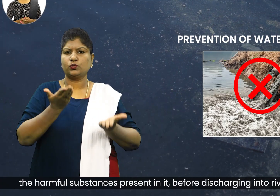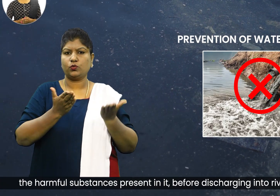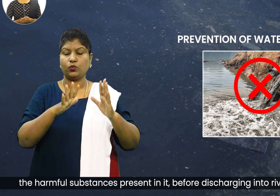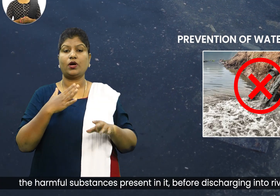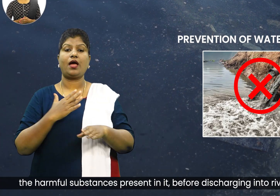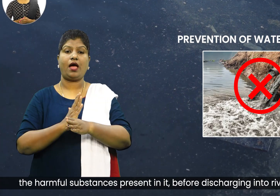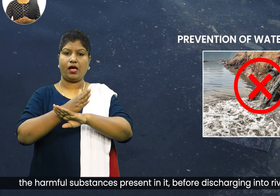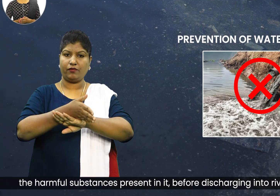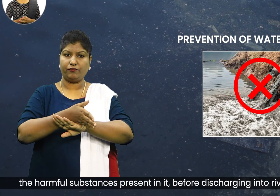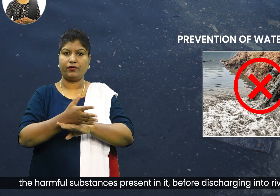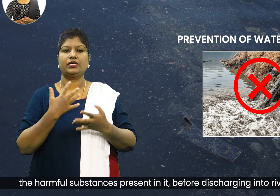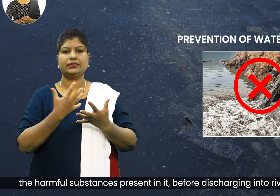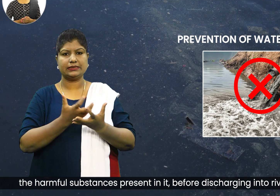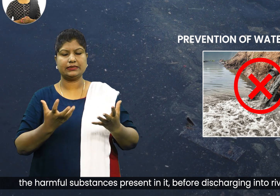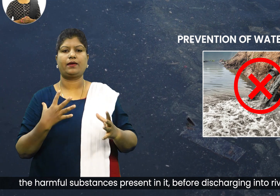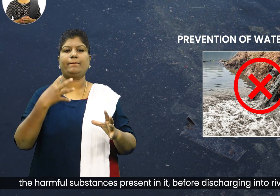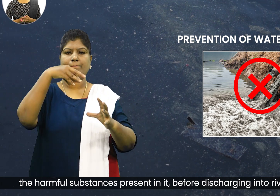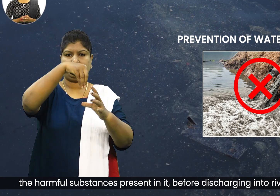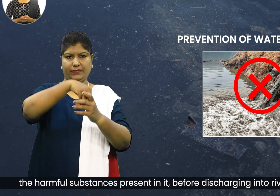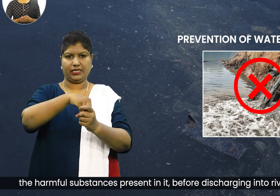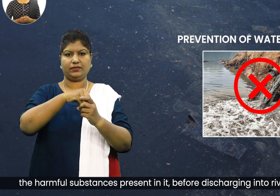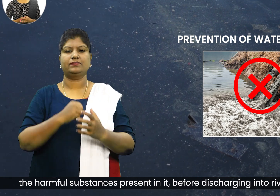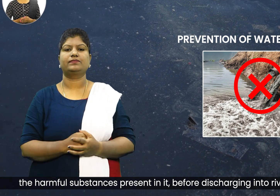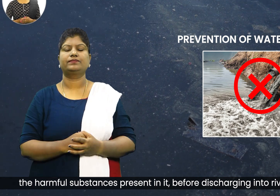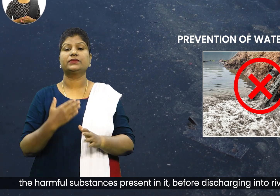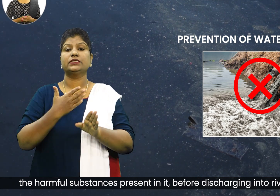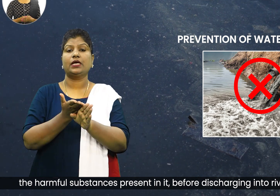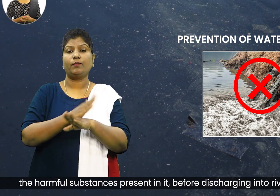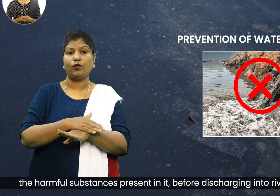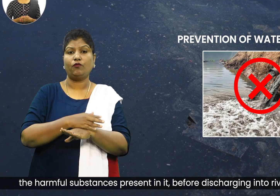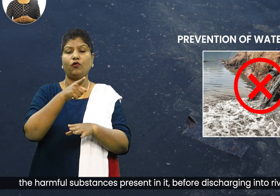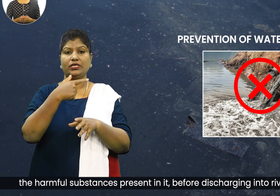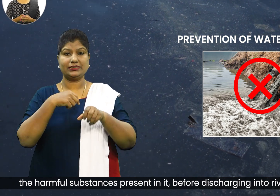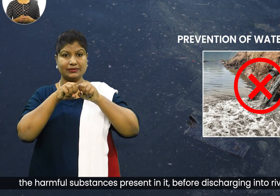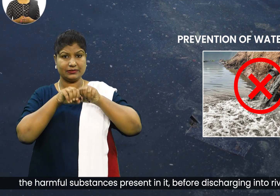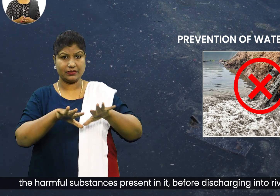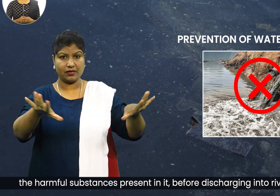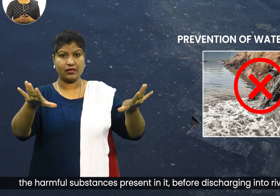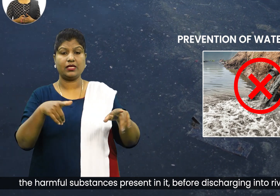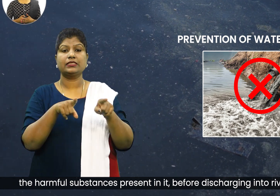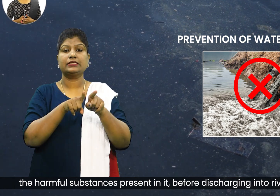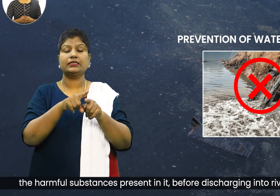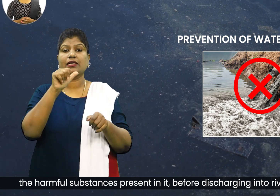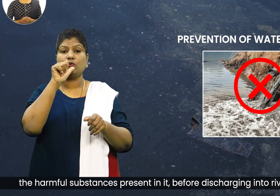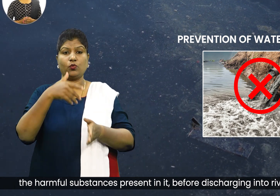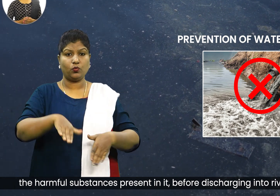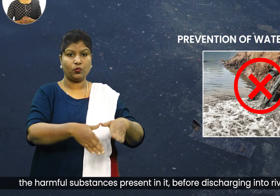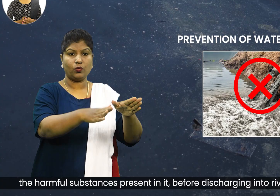substances present in it before discharging into rivers and